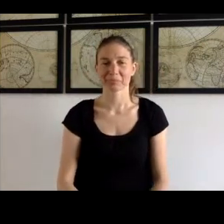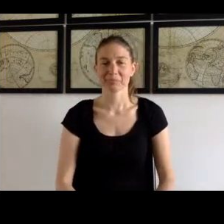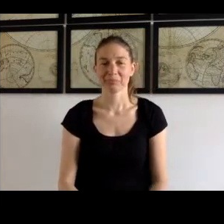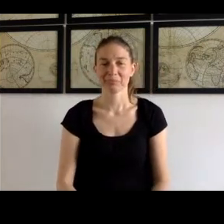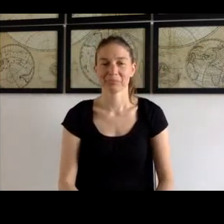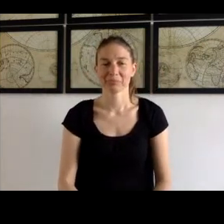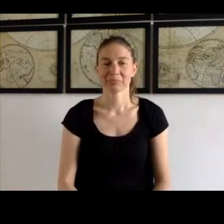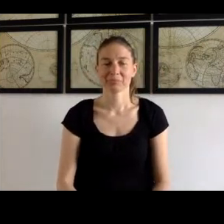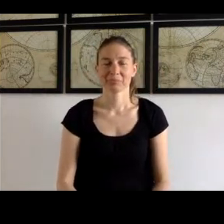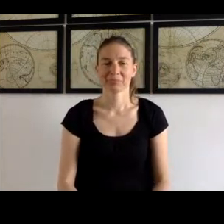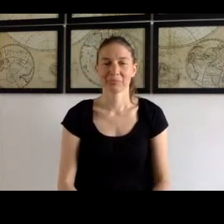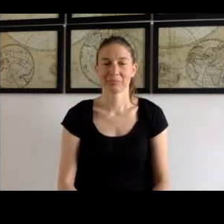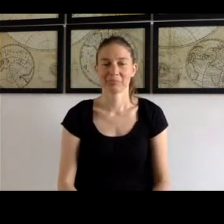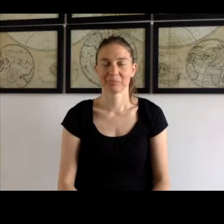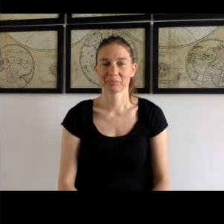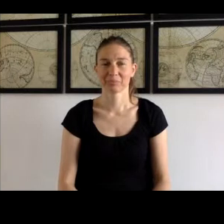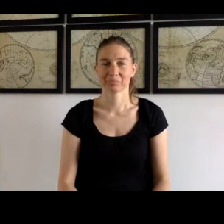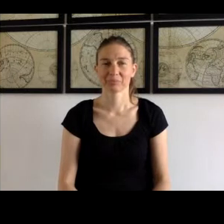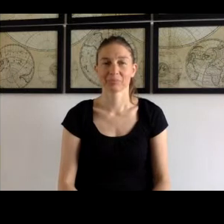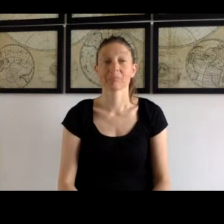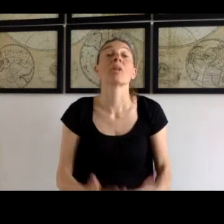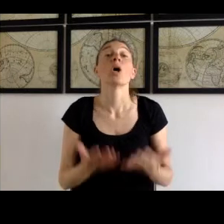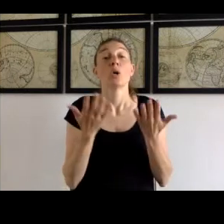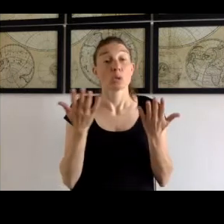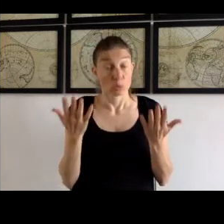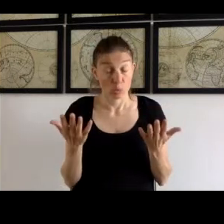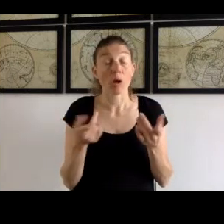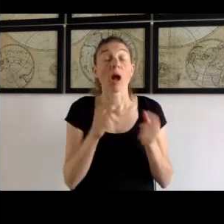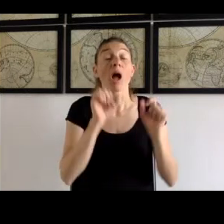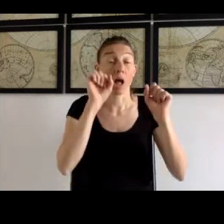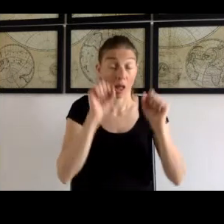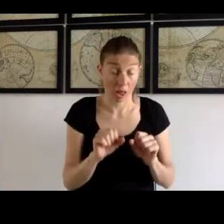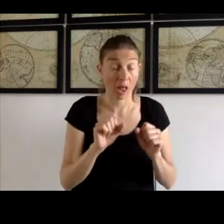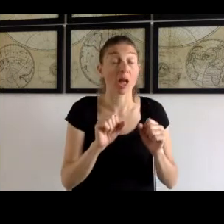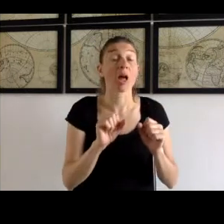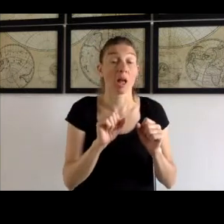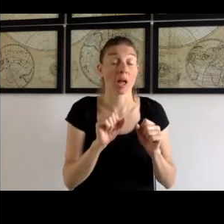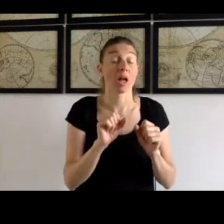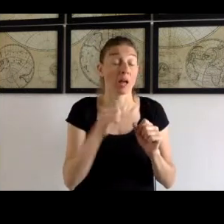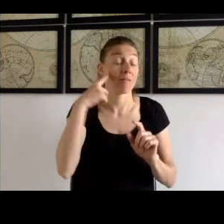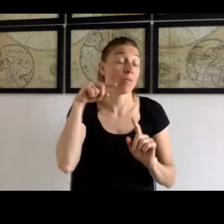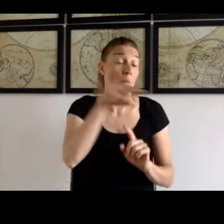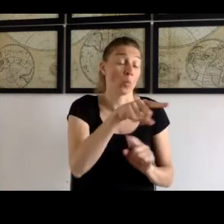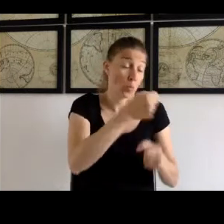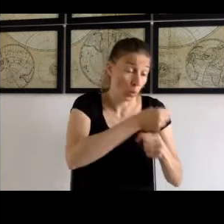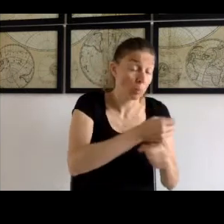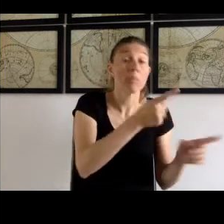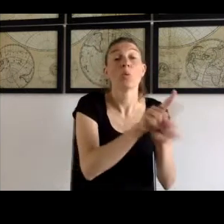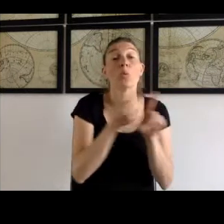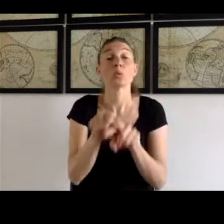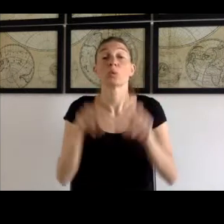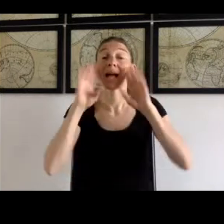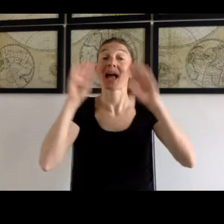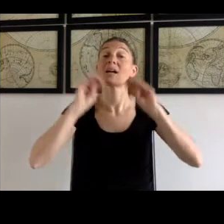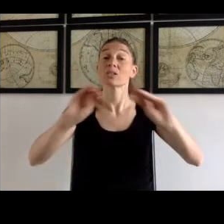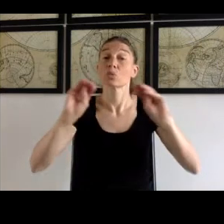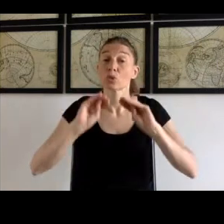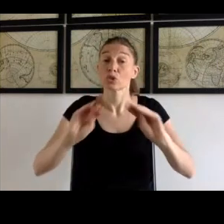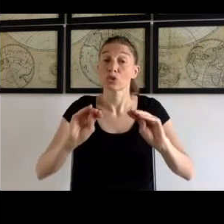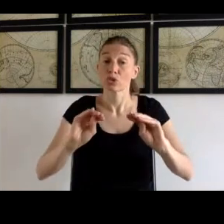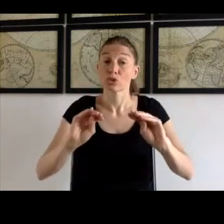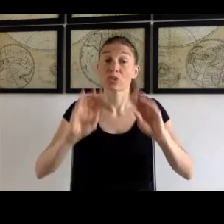This action happen in different areas. Happen in education, because the education